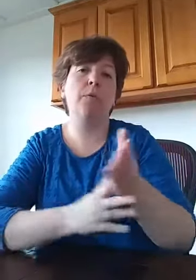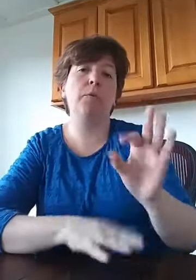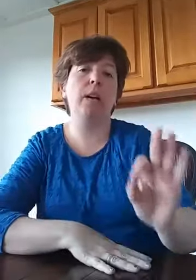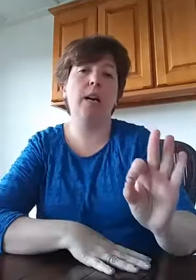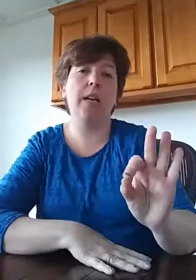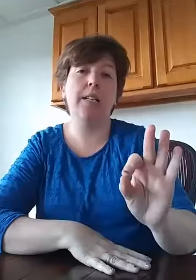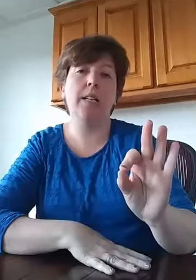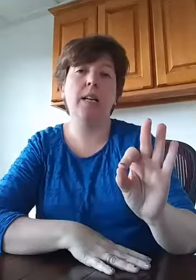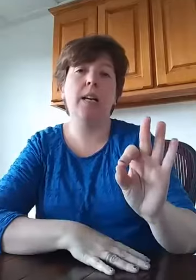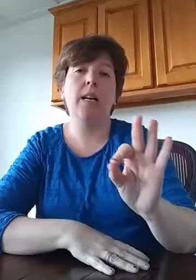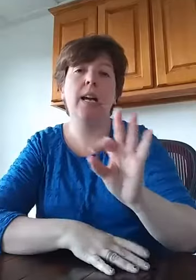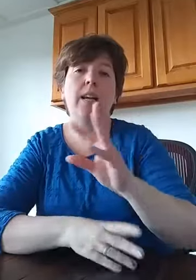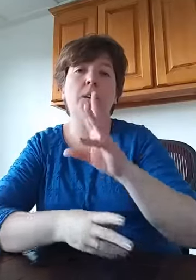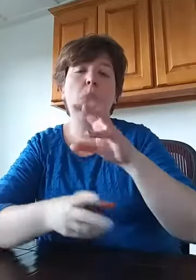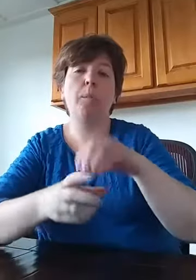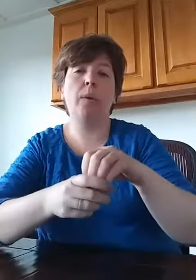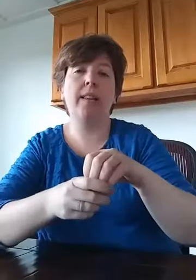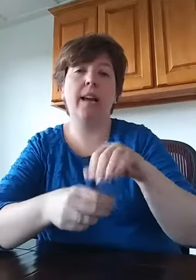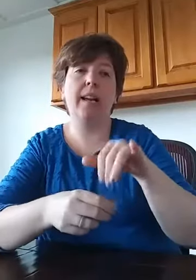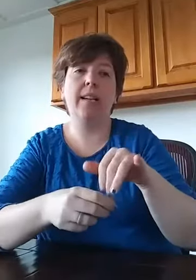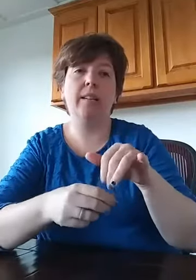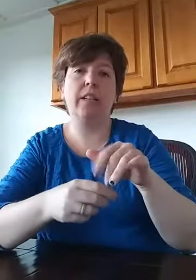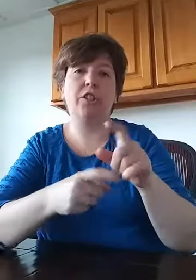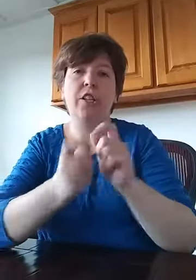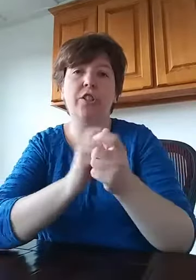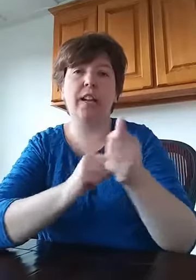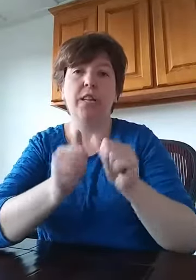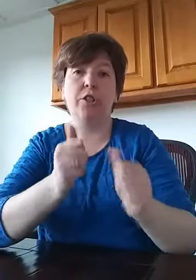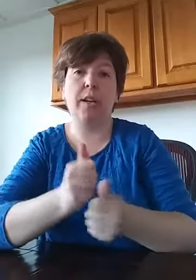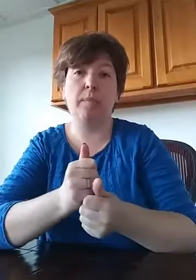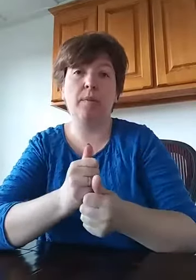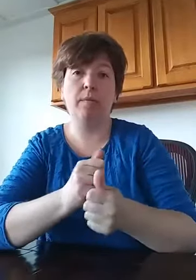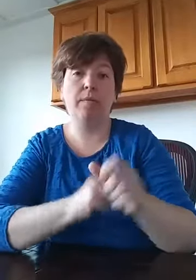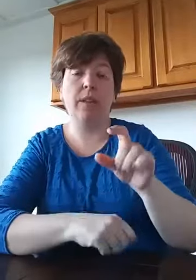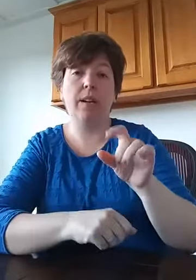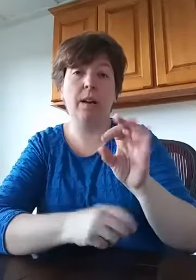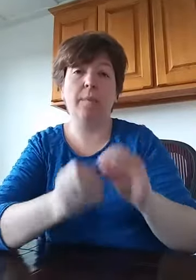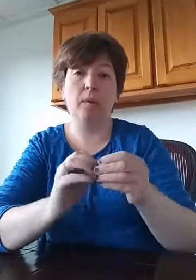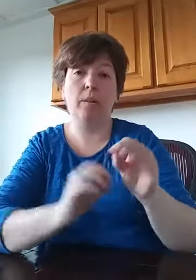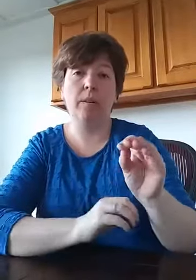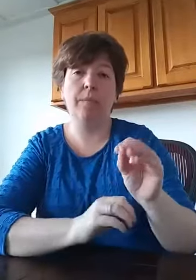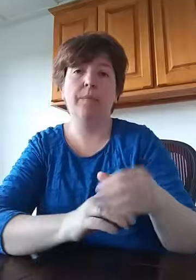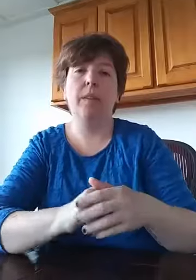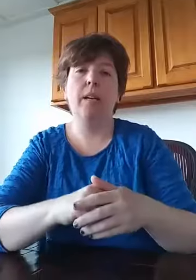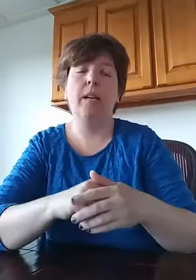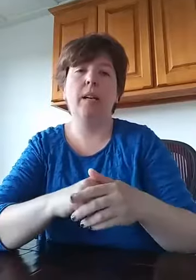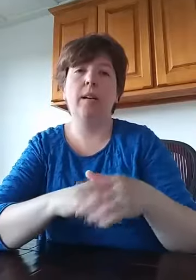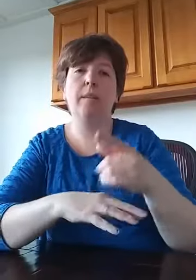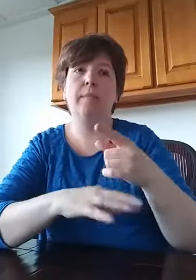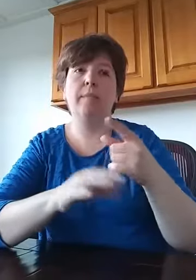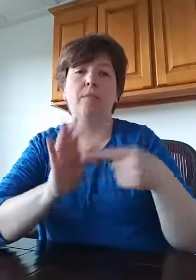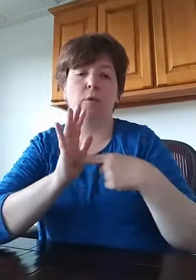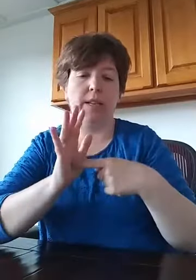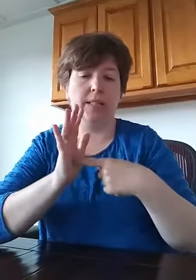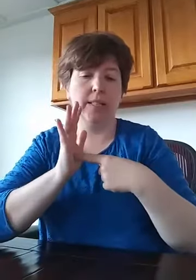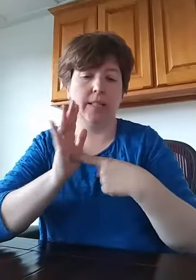9 and incorporate that, like change the hand shape, that number. For